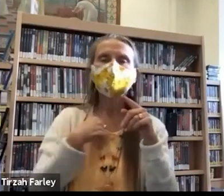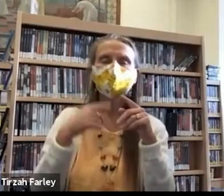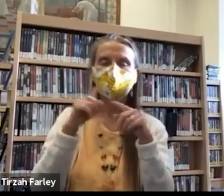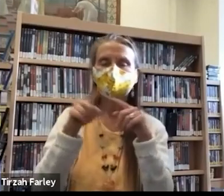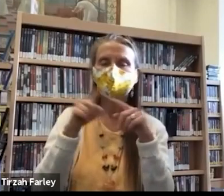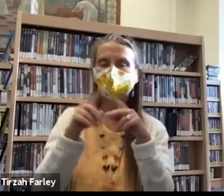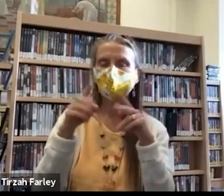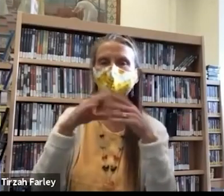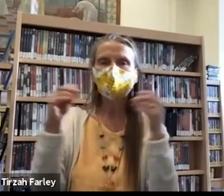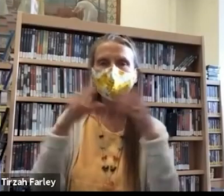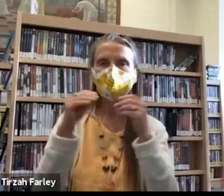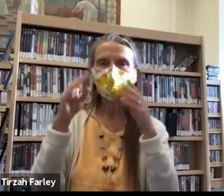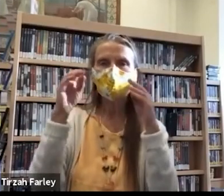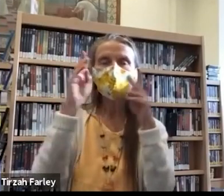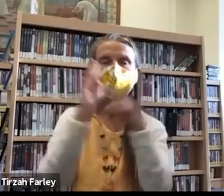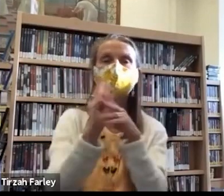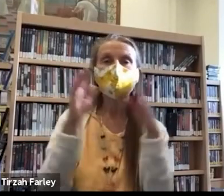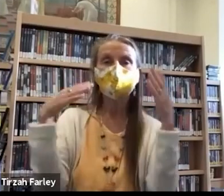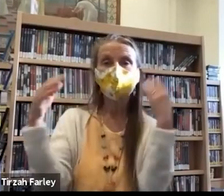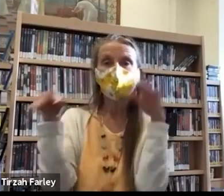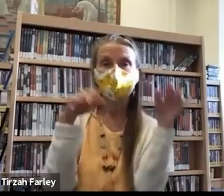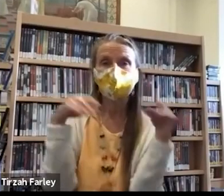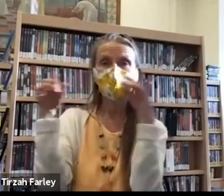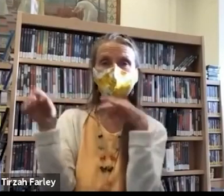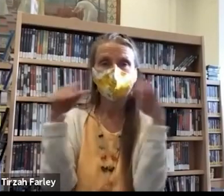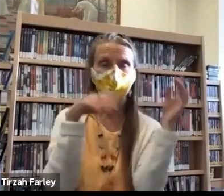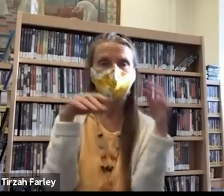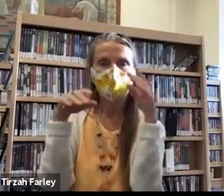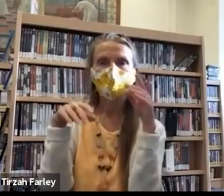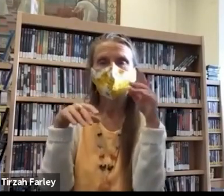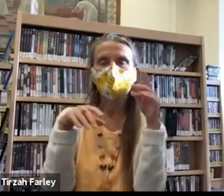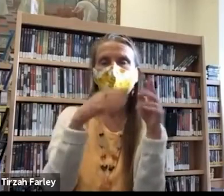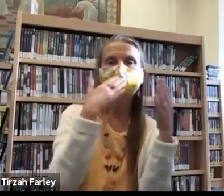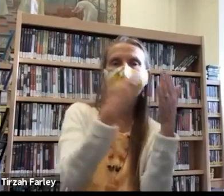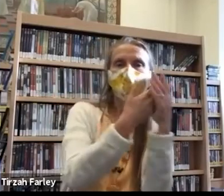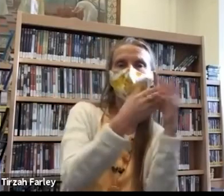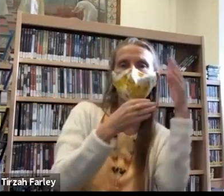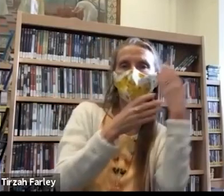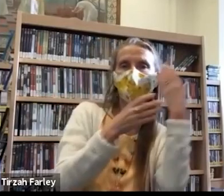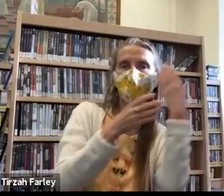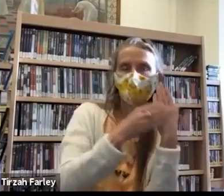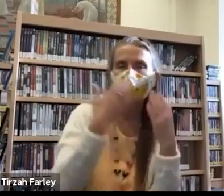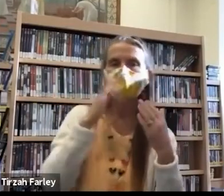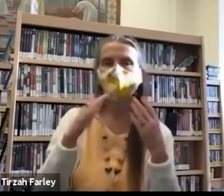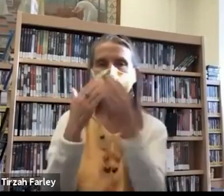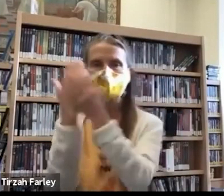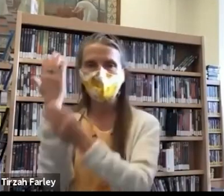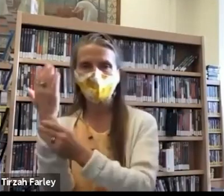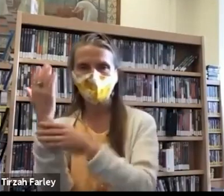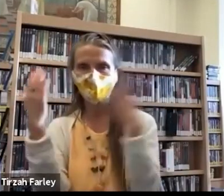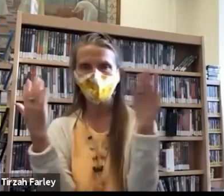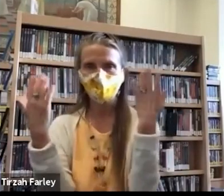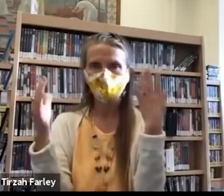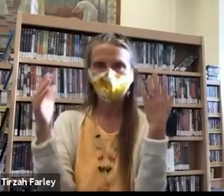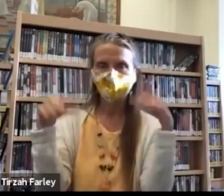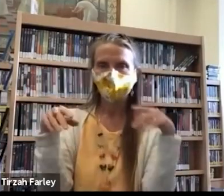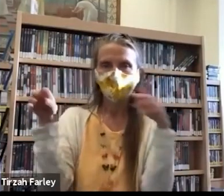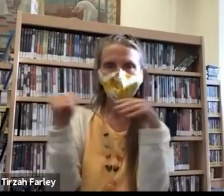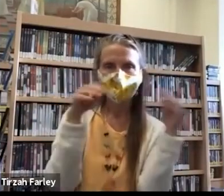made one Mr. Good Hand and the other one Mr. Bad Hand. And he moves